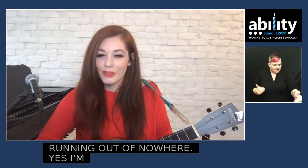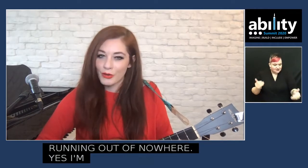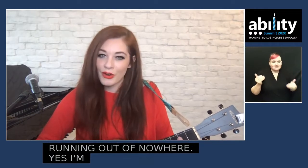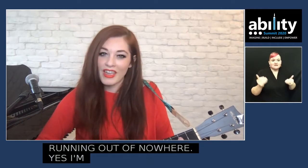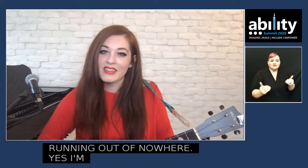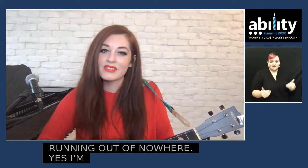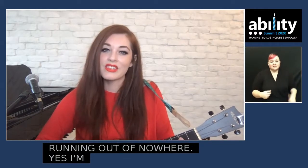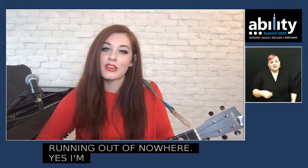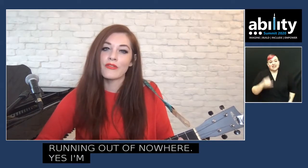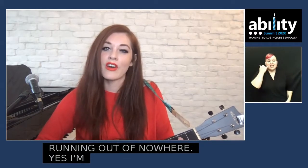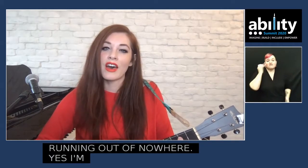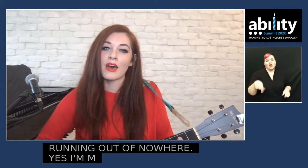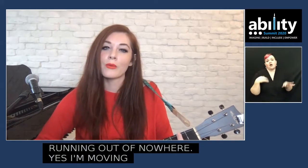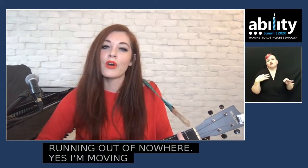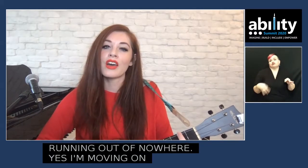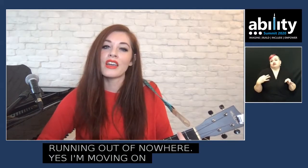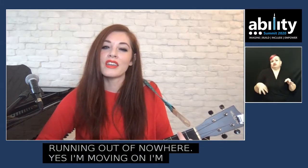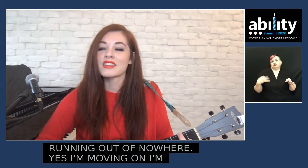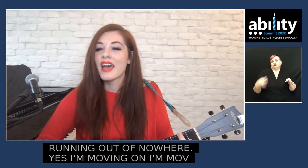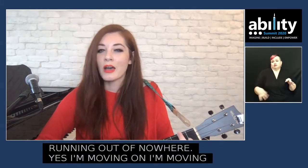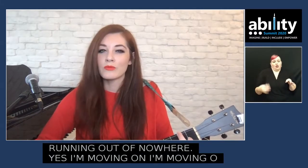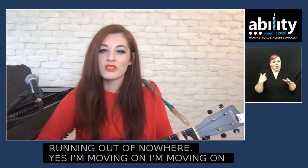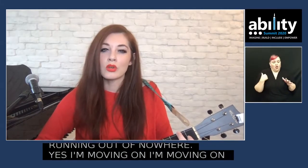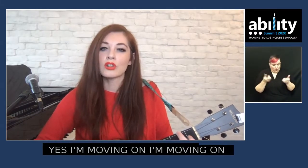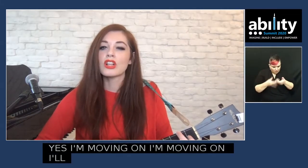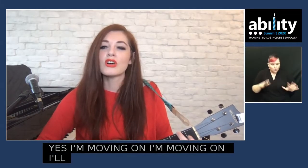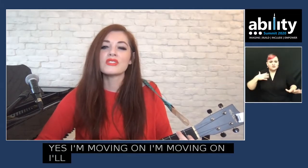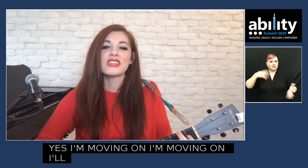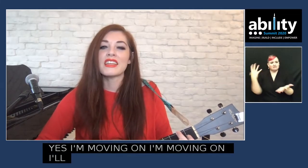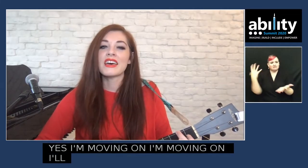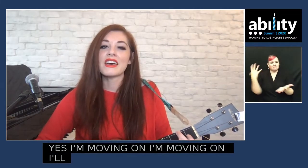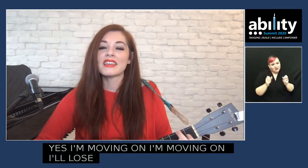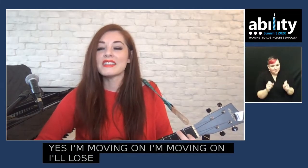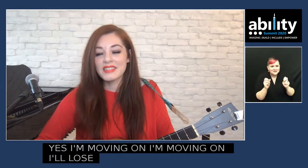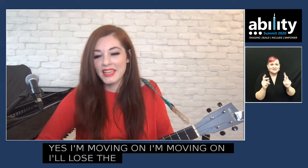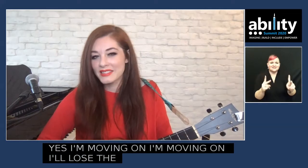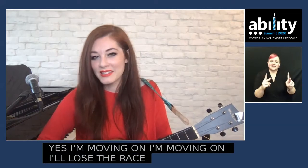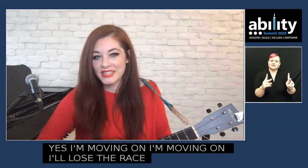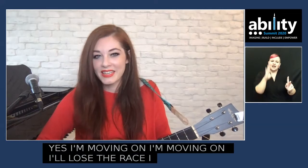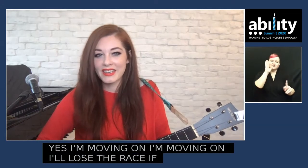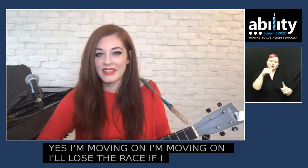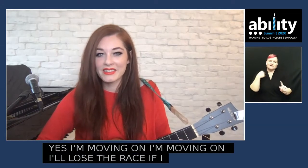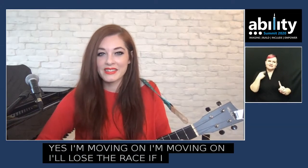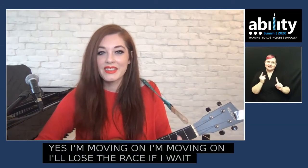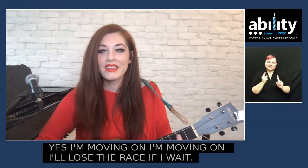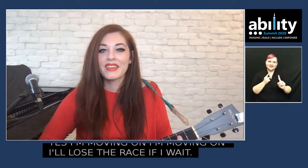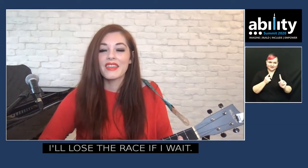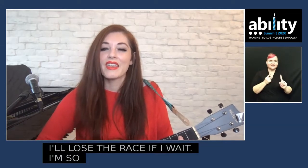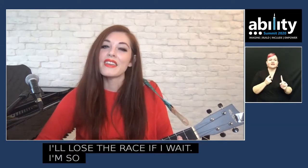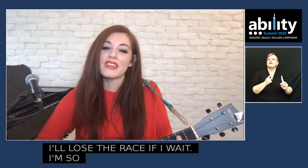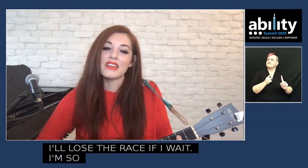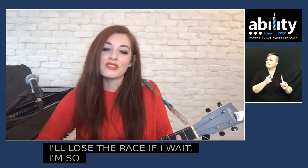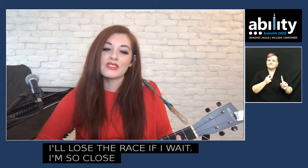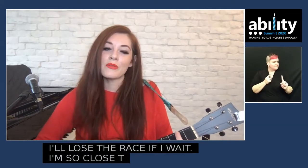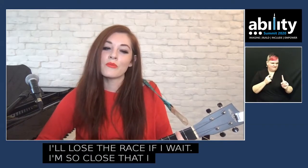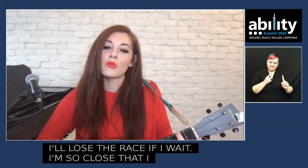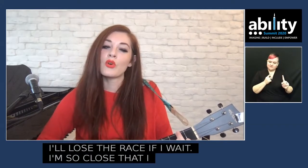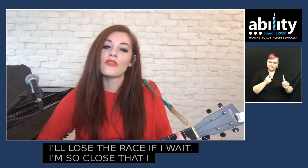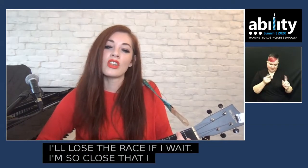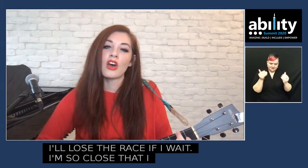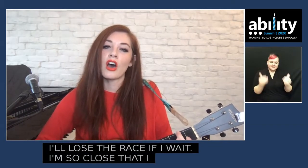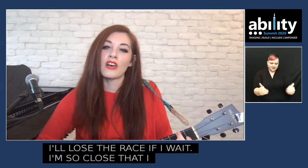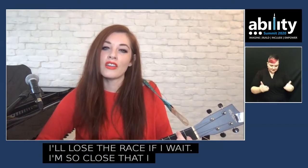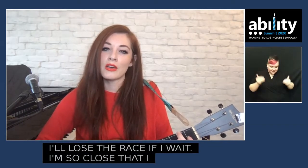lose the race if I wait. I'm so close that I can taste it. Yes,